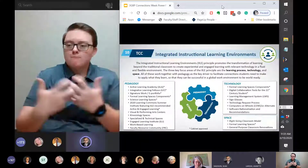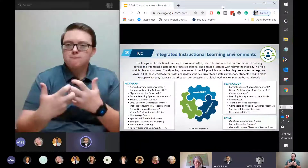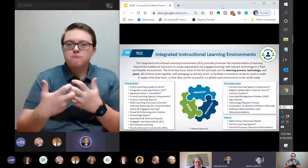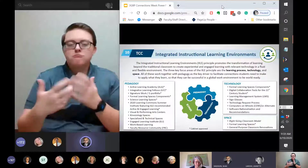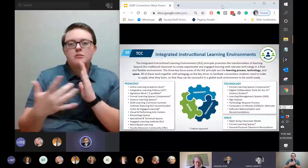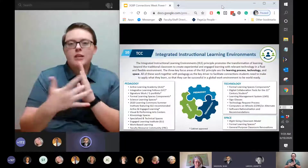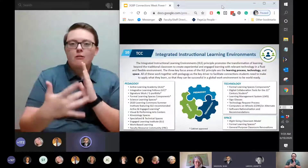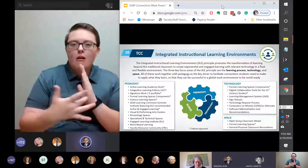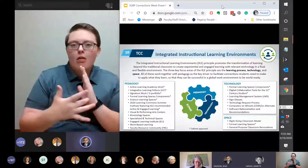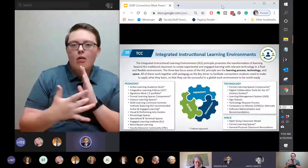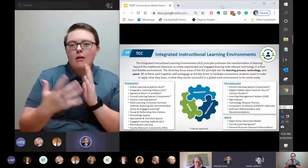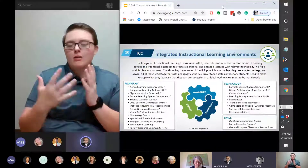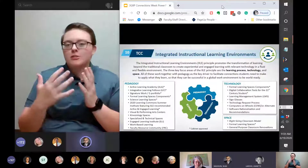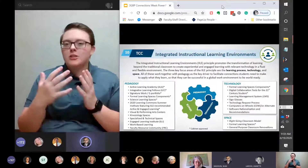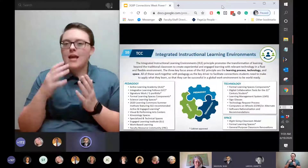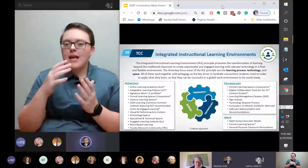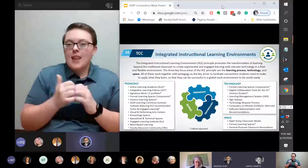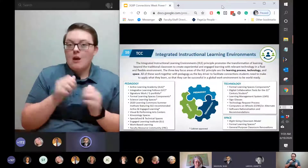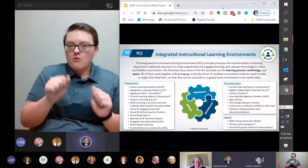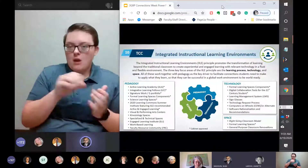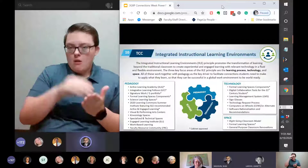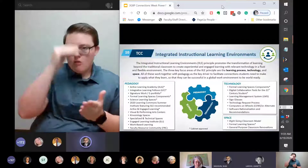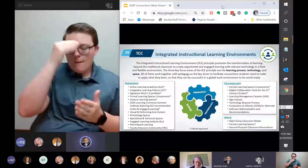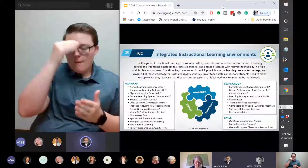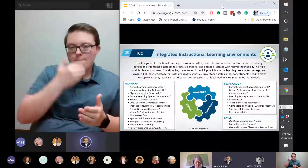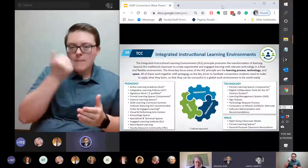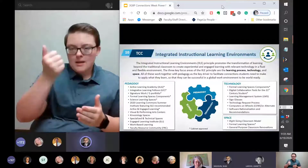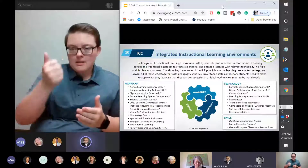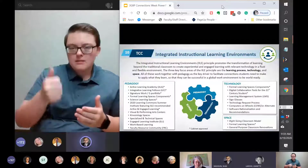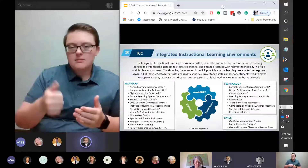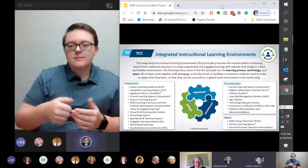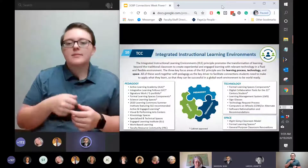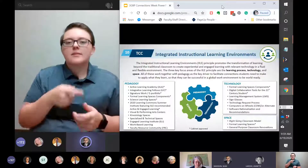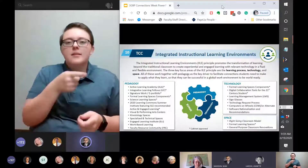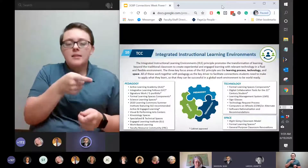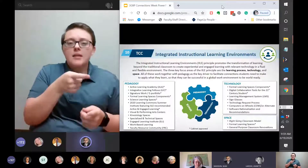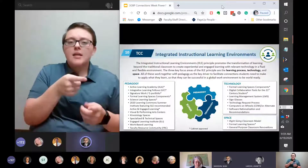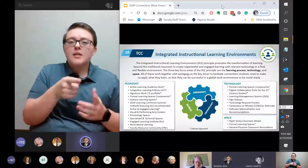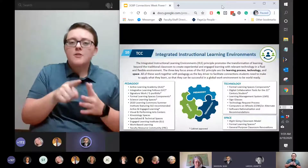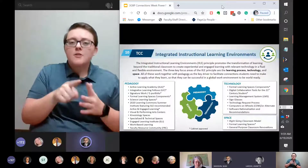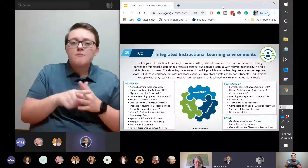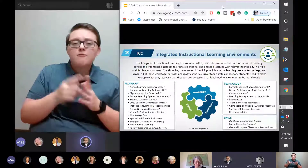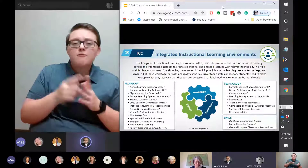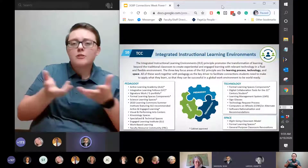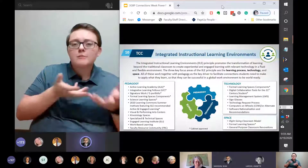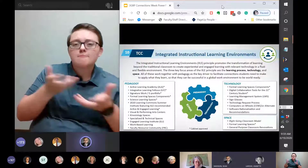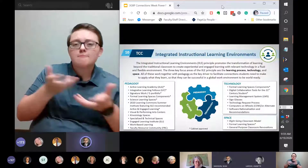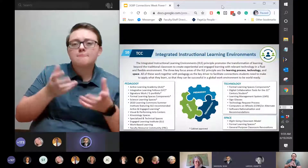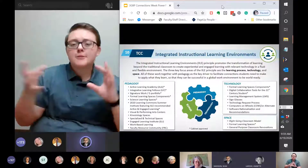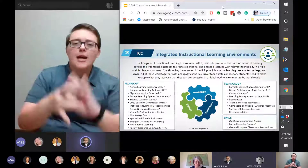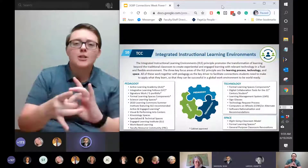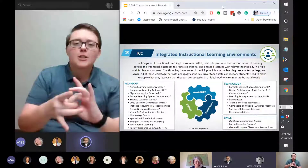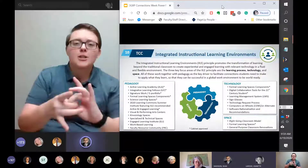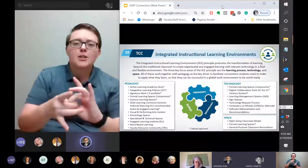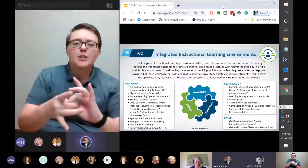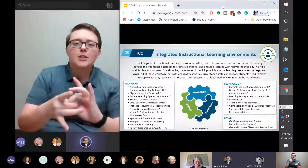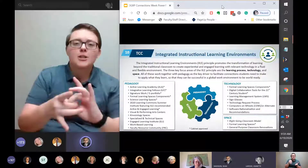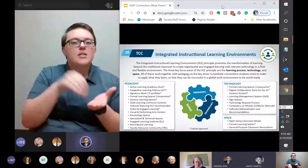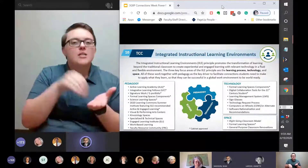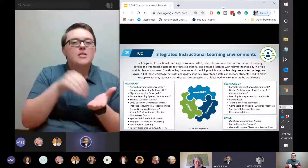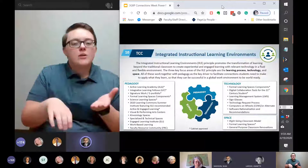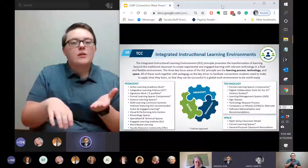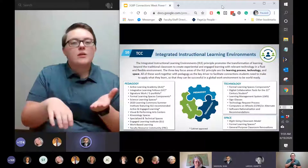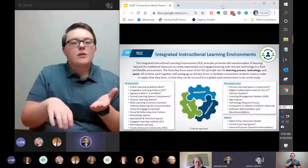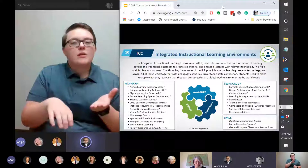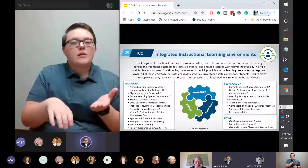selected pedagogy of engaged learning, facilitates connections. Students need to apply what they learn to